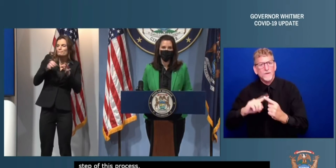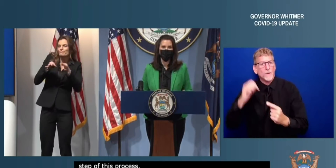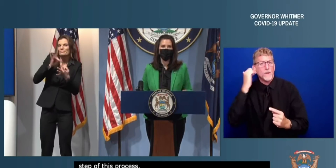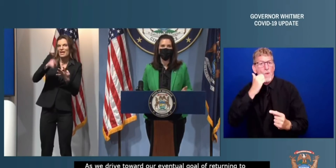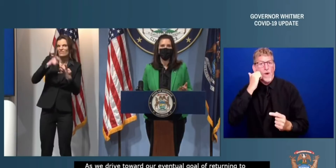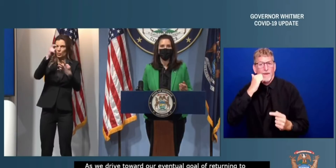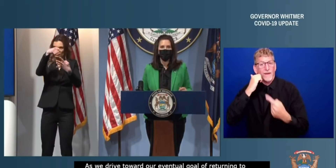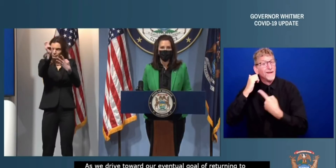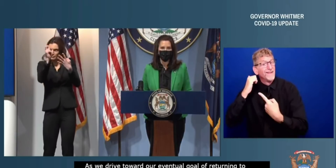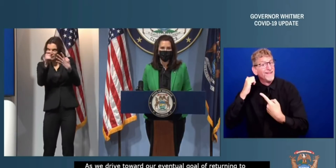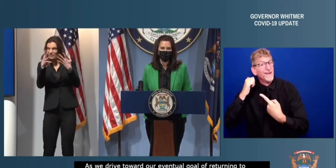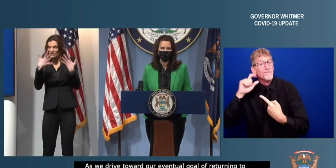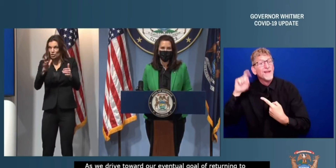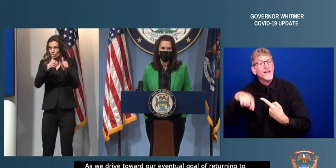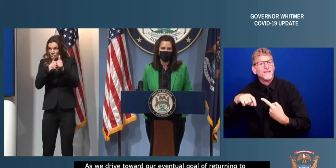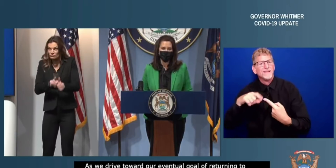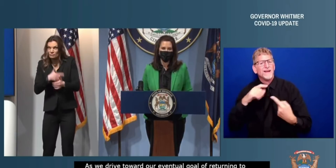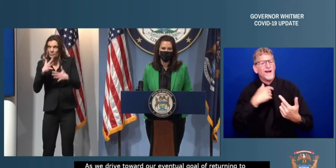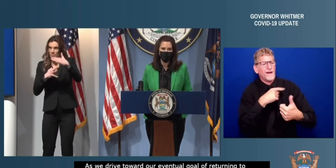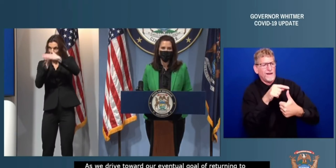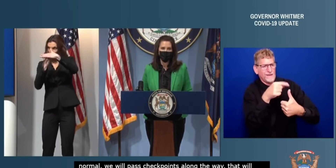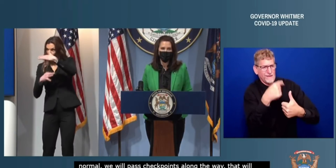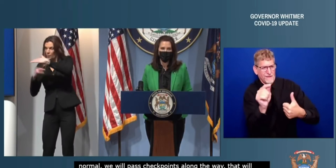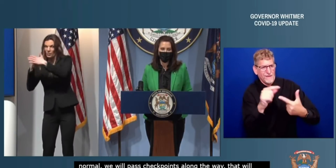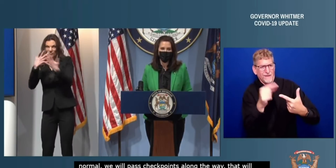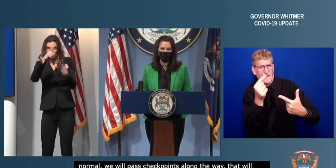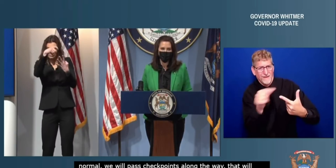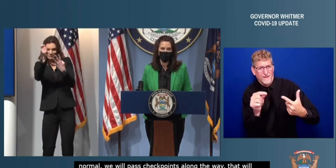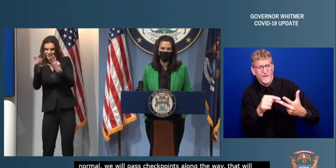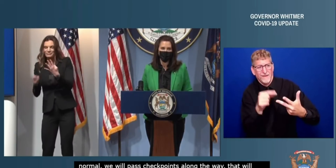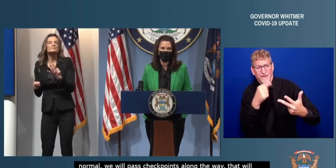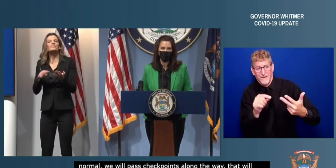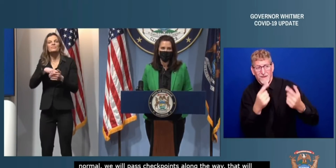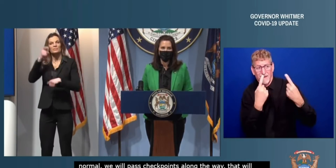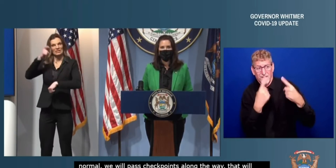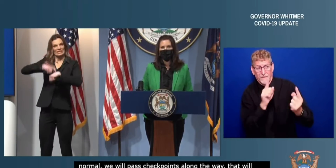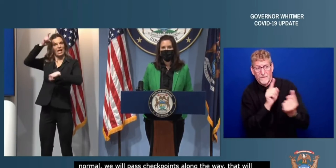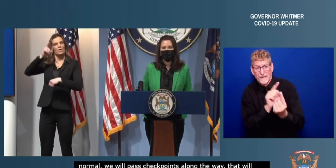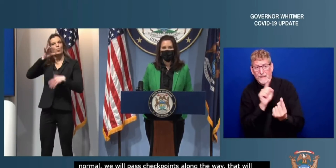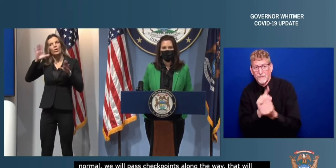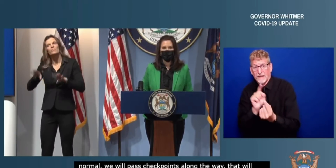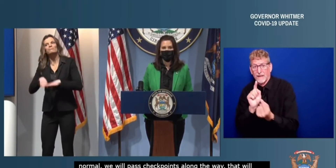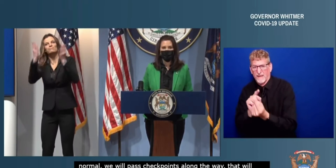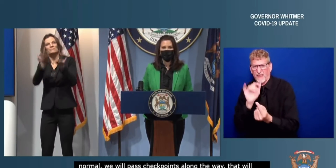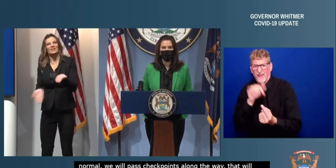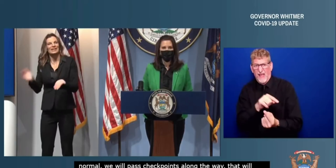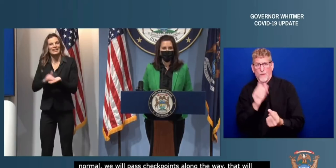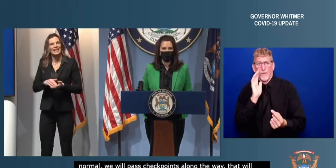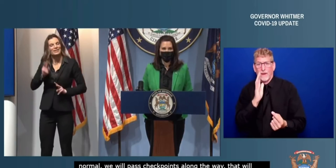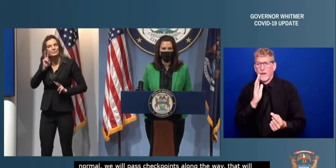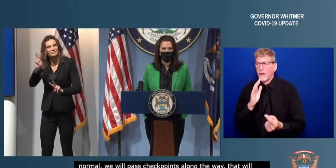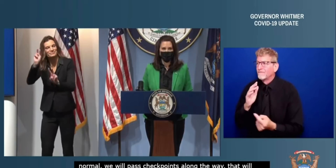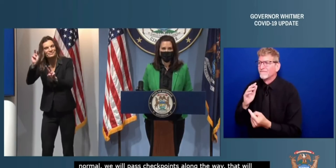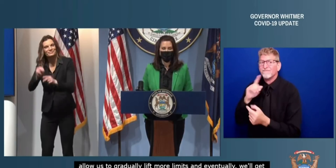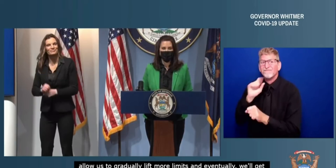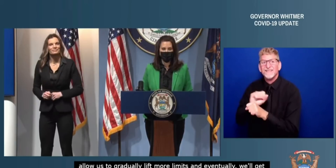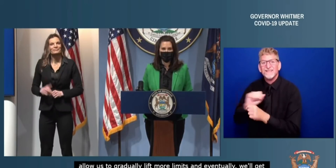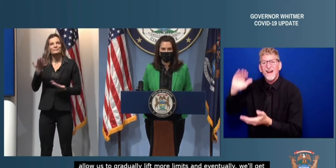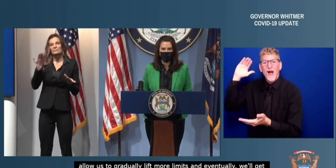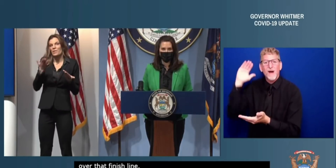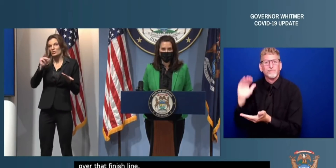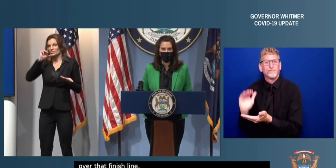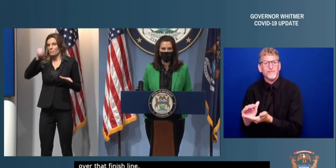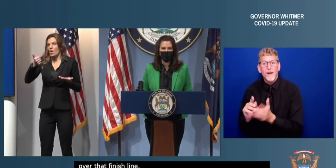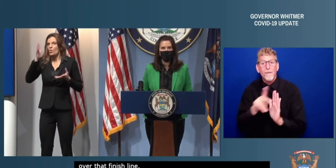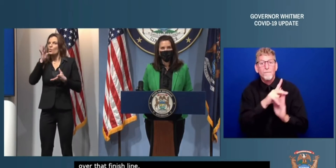to gradually lift more limits, and eventually we'll get over that finish line. As early as tomorrow, we envision issuing a